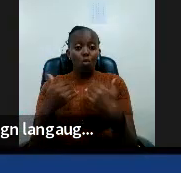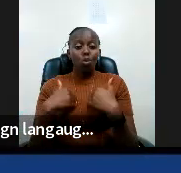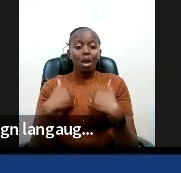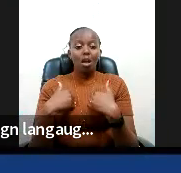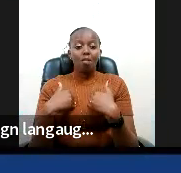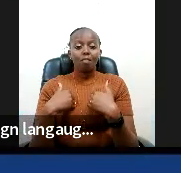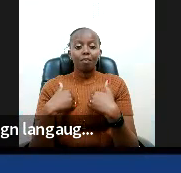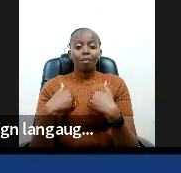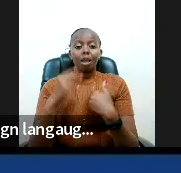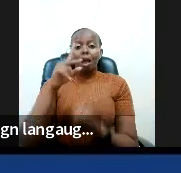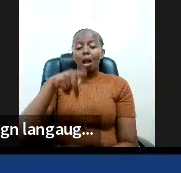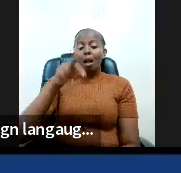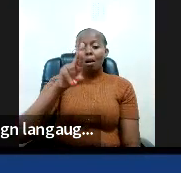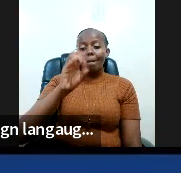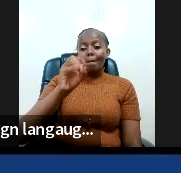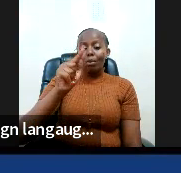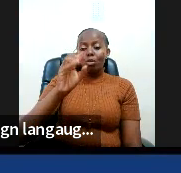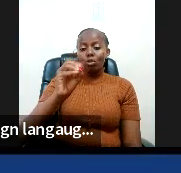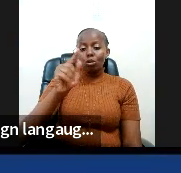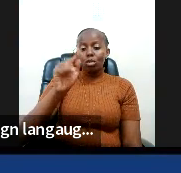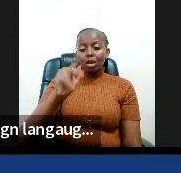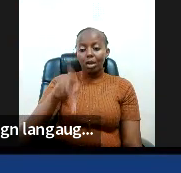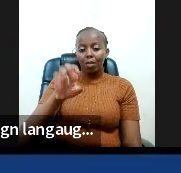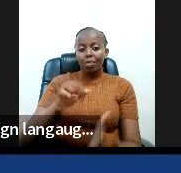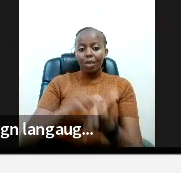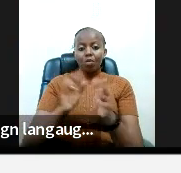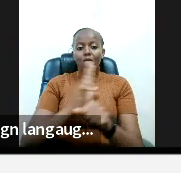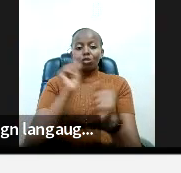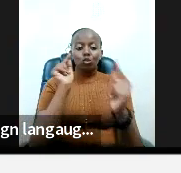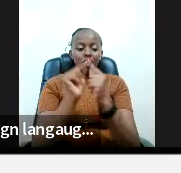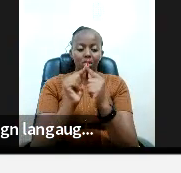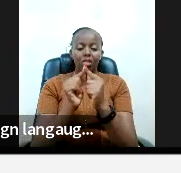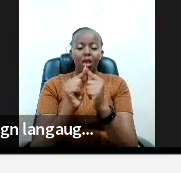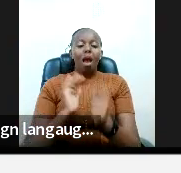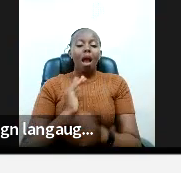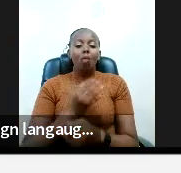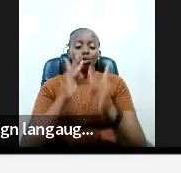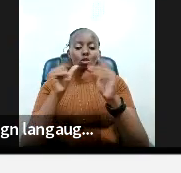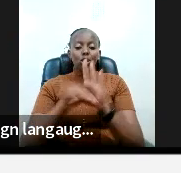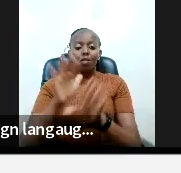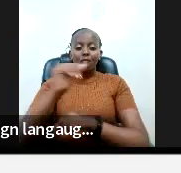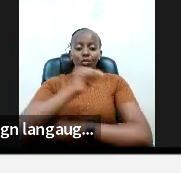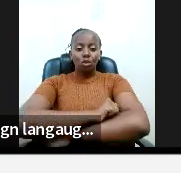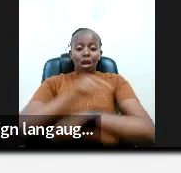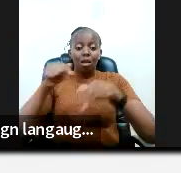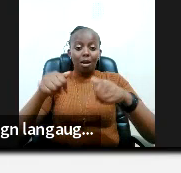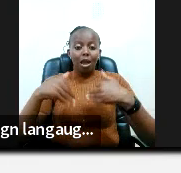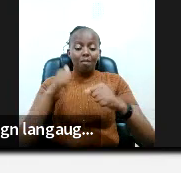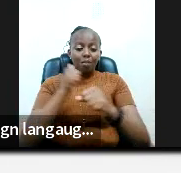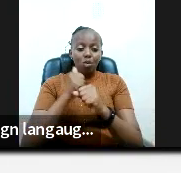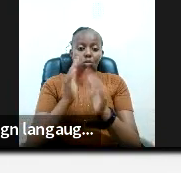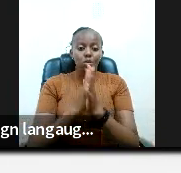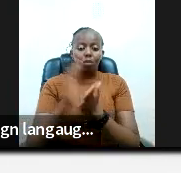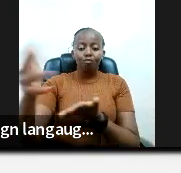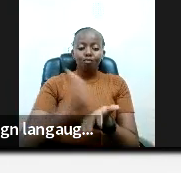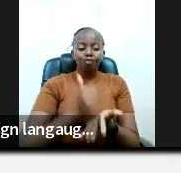prototype that we have used to test our solution in 5 schools. Currently, I have been working with outsourced teams skilled in